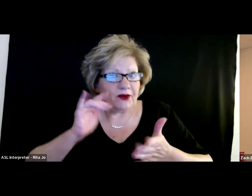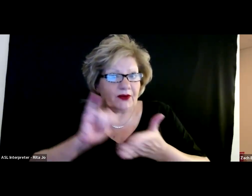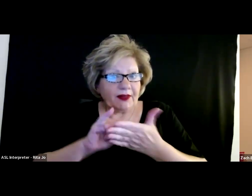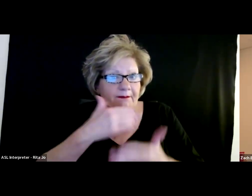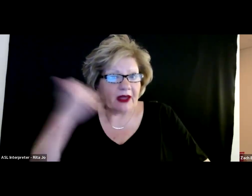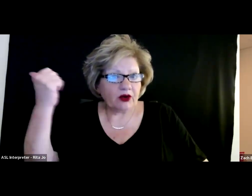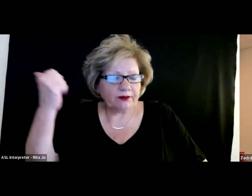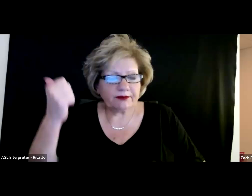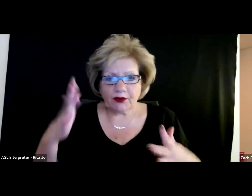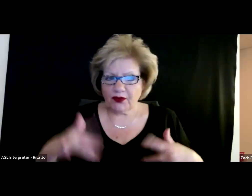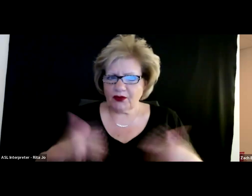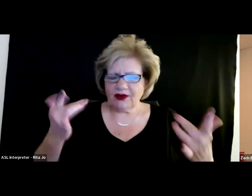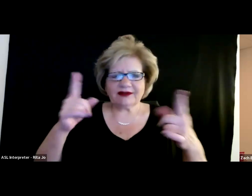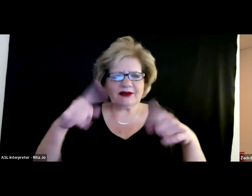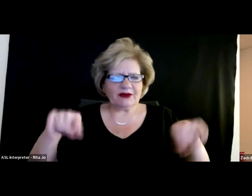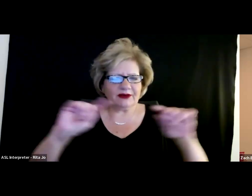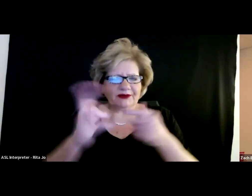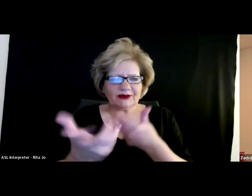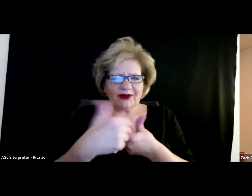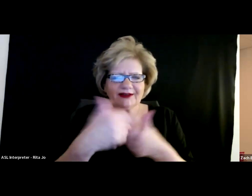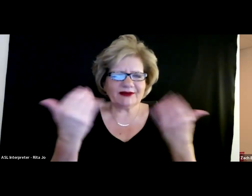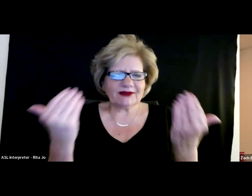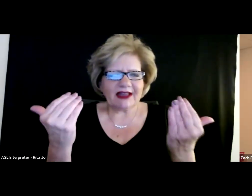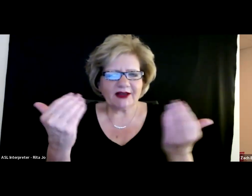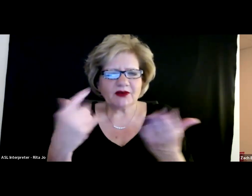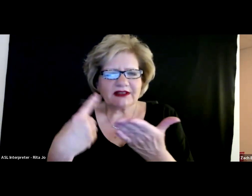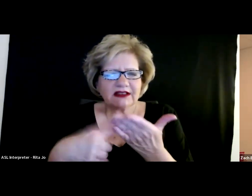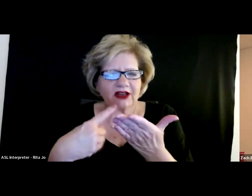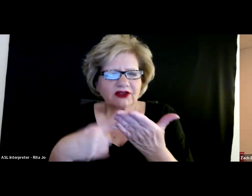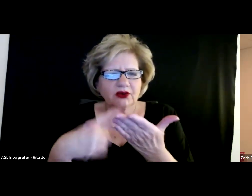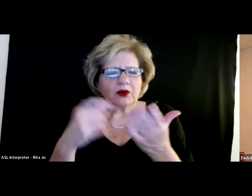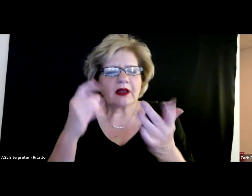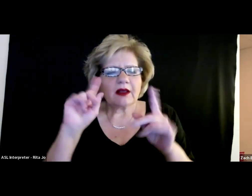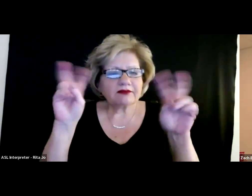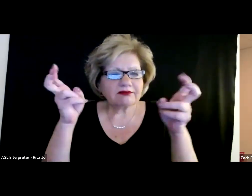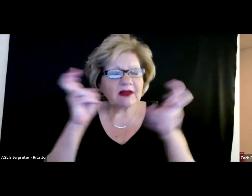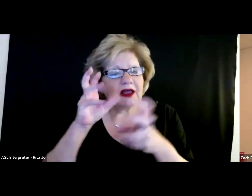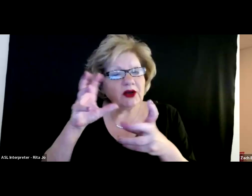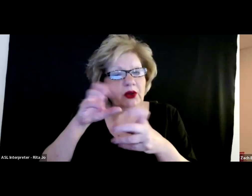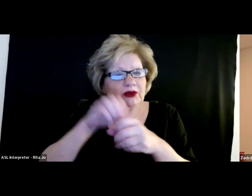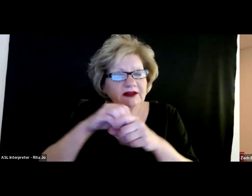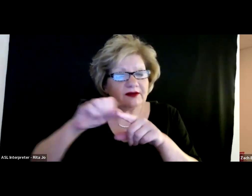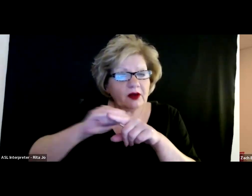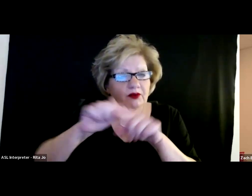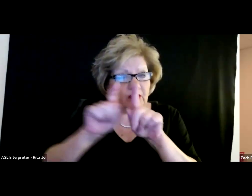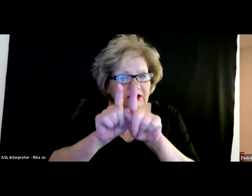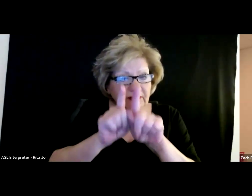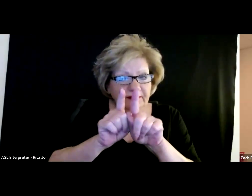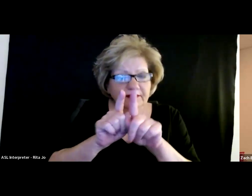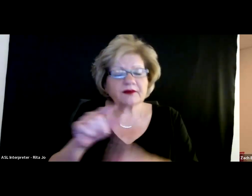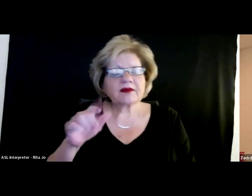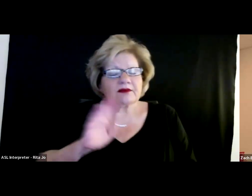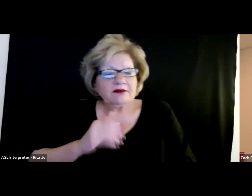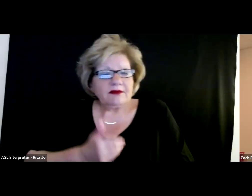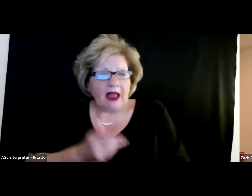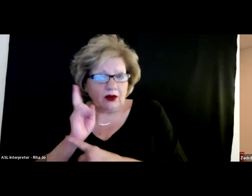today for a discussion and presentation on inclusive apprenticeships. If you know Urban's history,